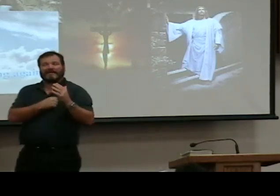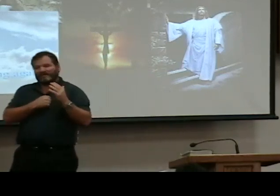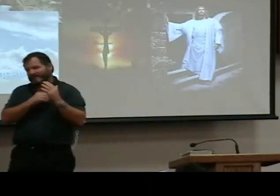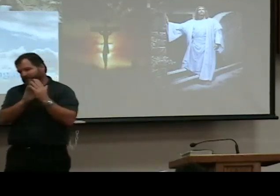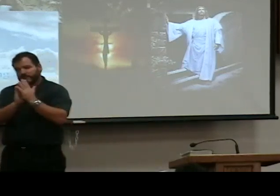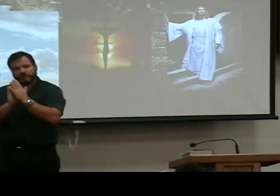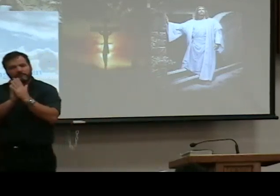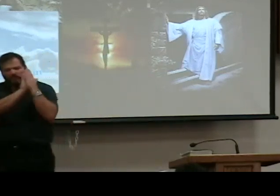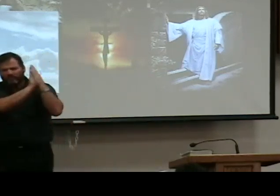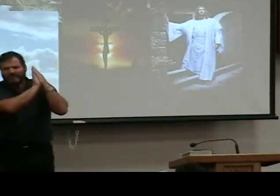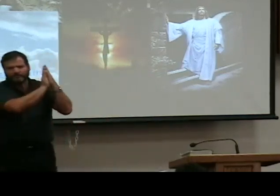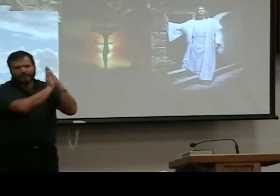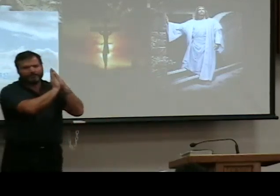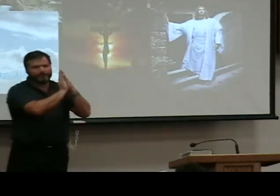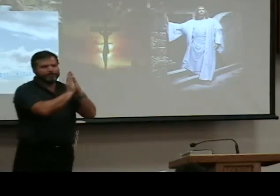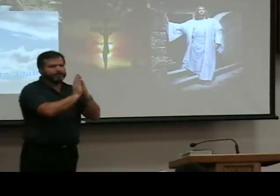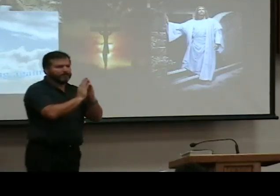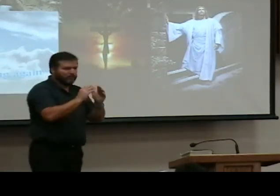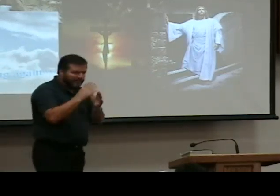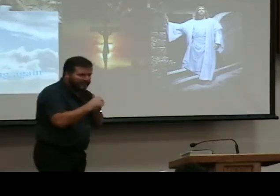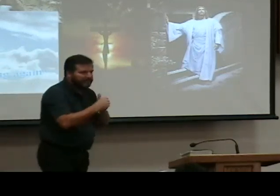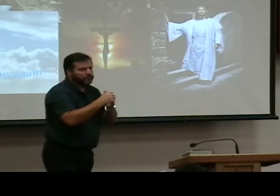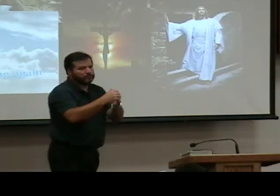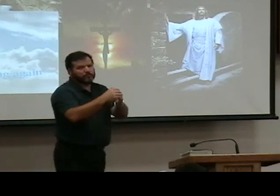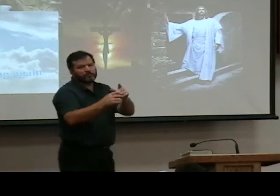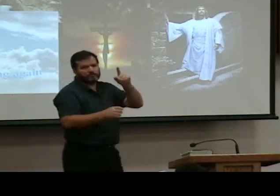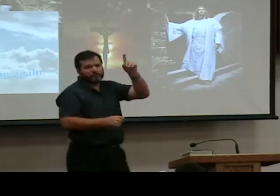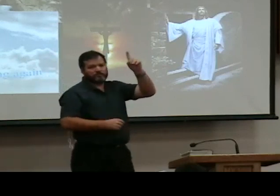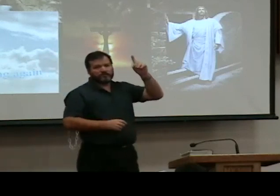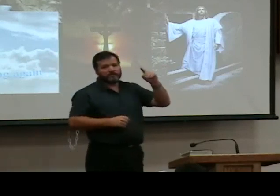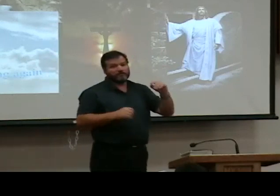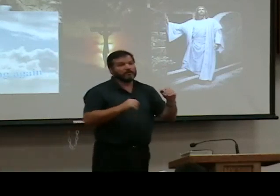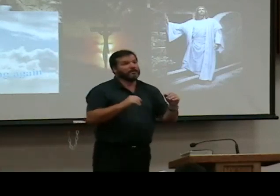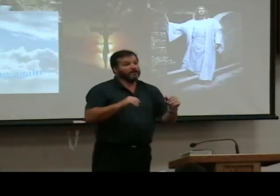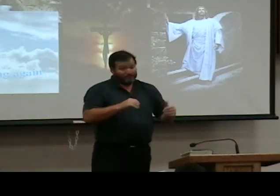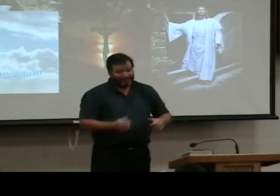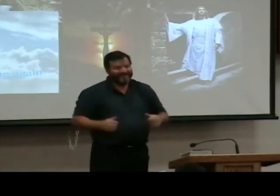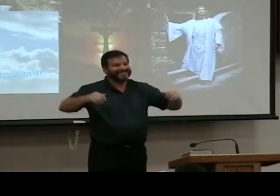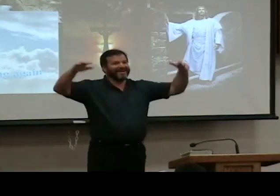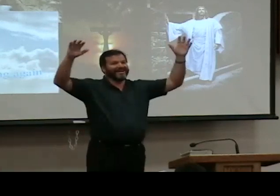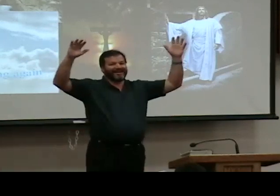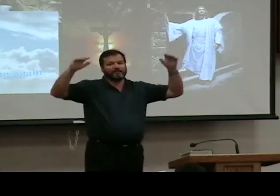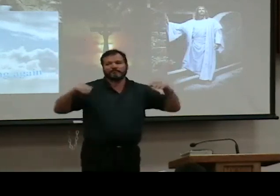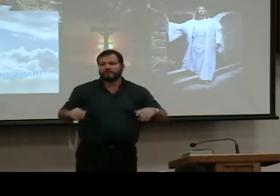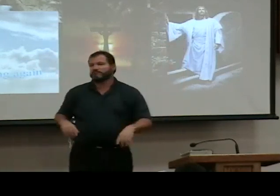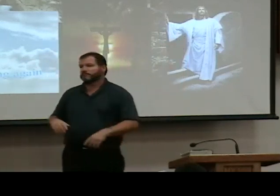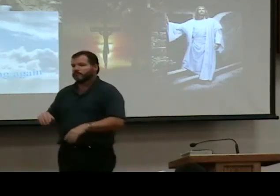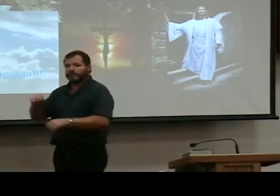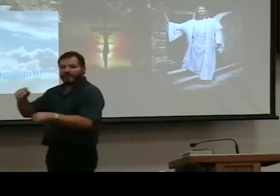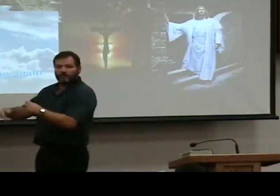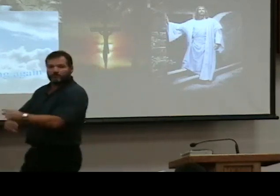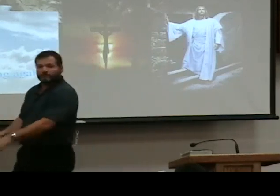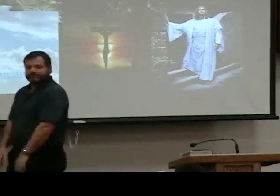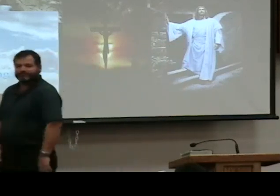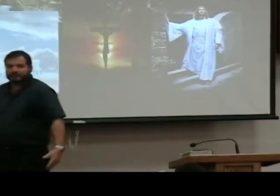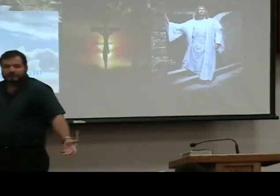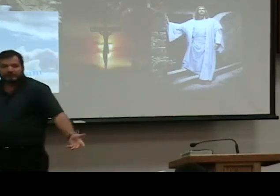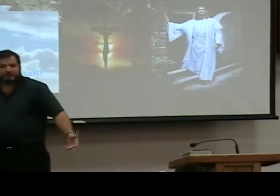then, oh, I have this relationship. I'm tied to him. He's guiding me. I'm baptized. Then I go back to the